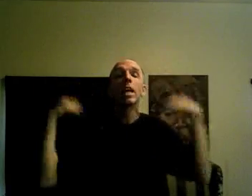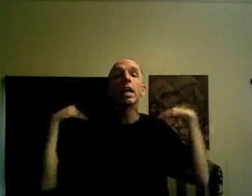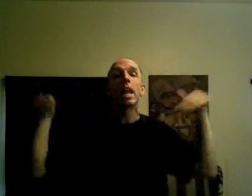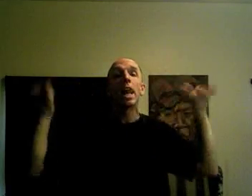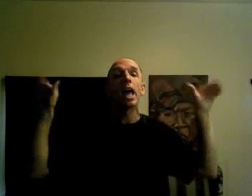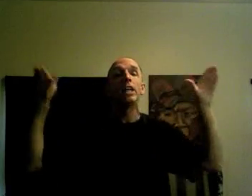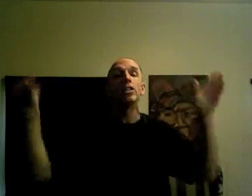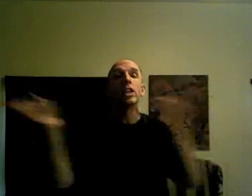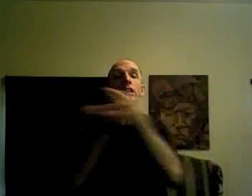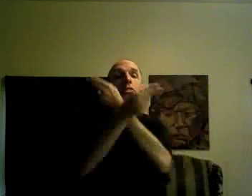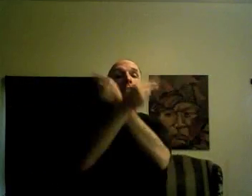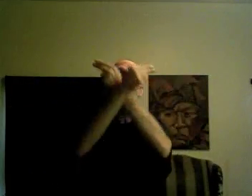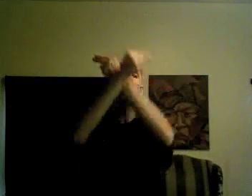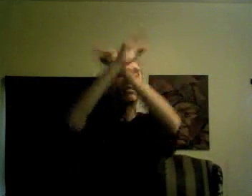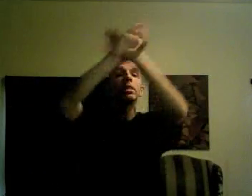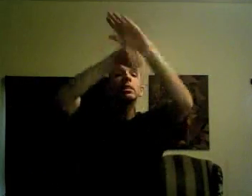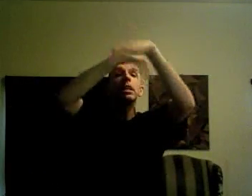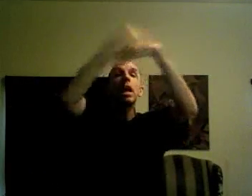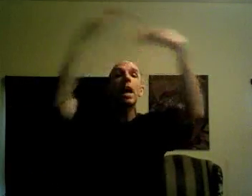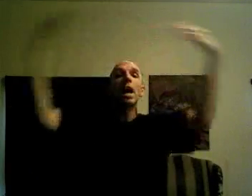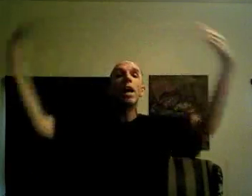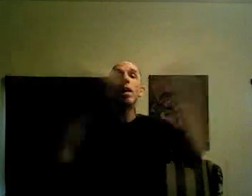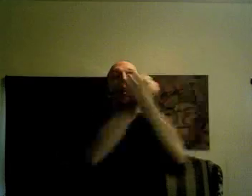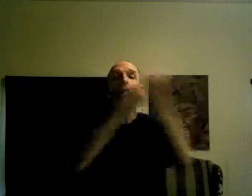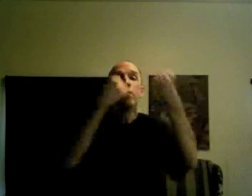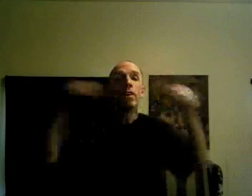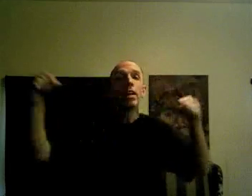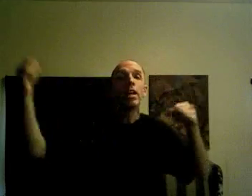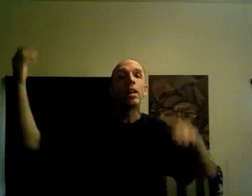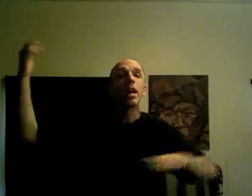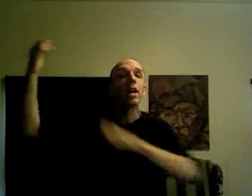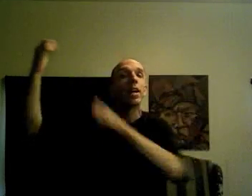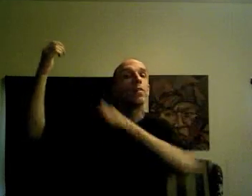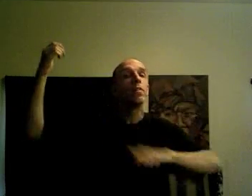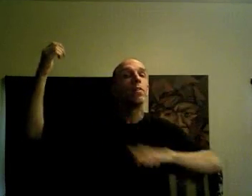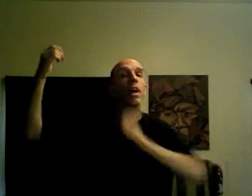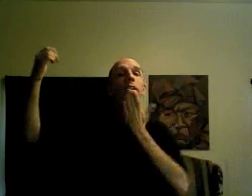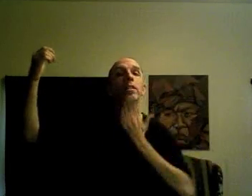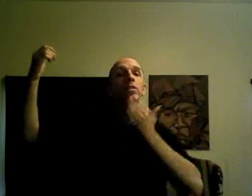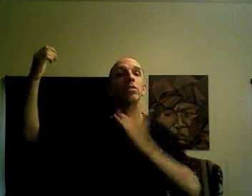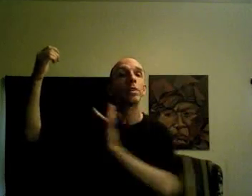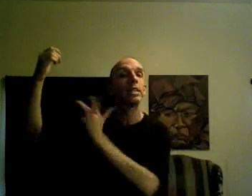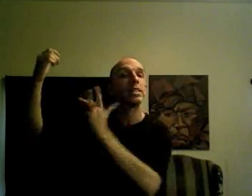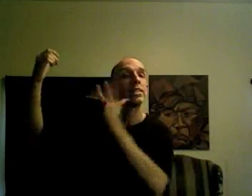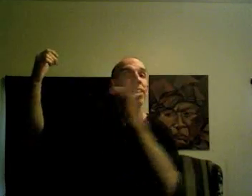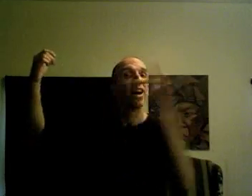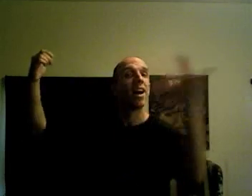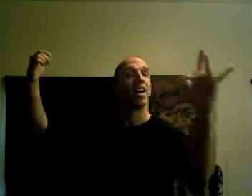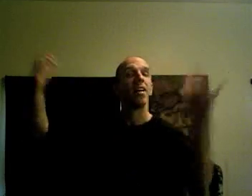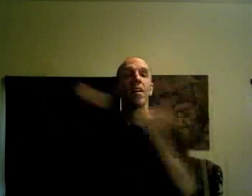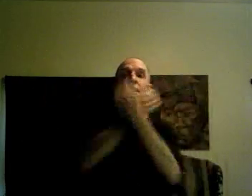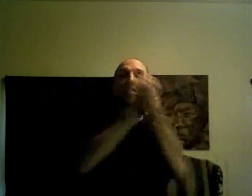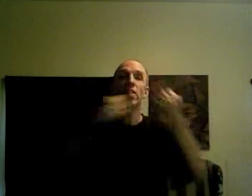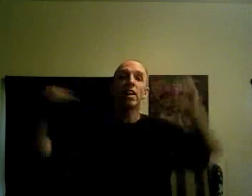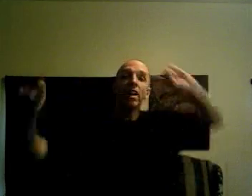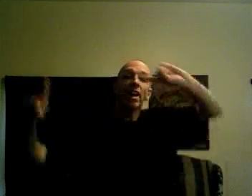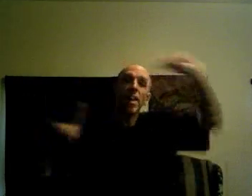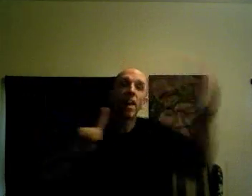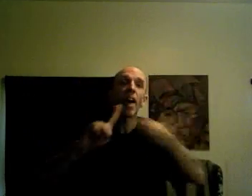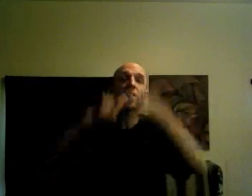like angels up in the sky. Free like a violent sweep's eyes. Free like